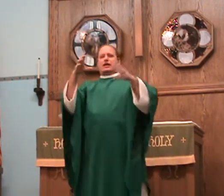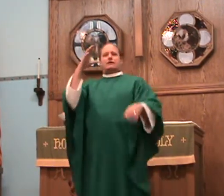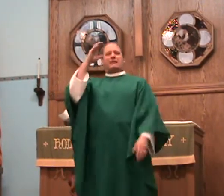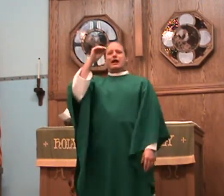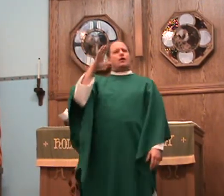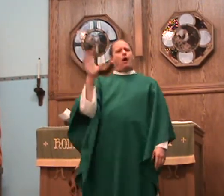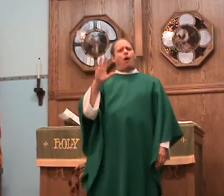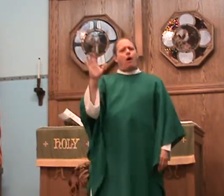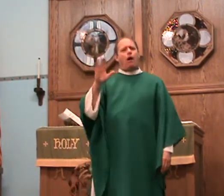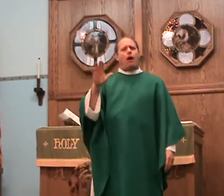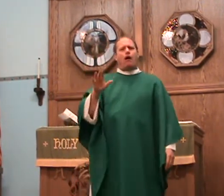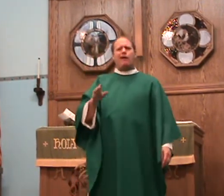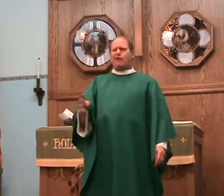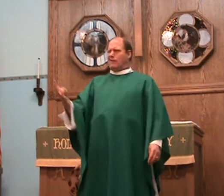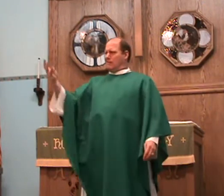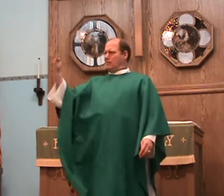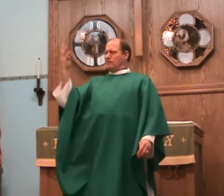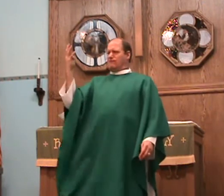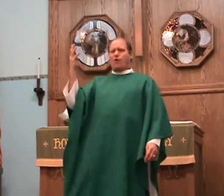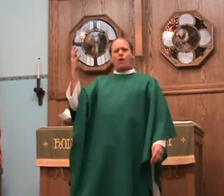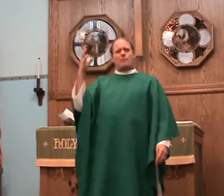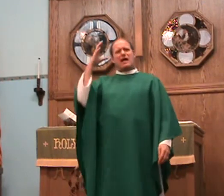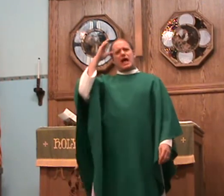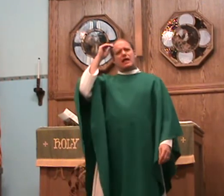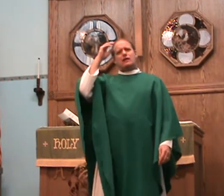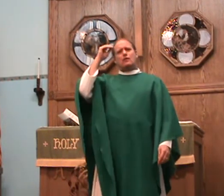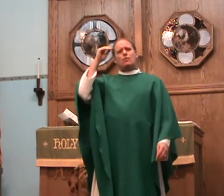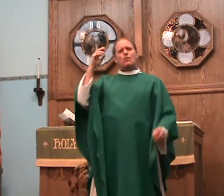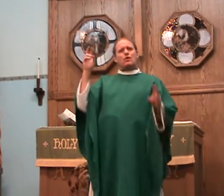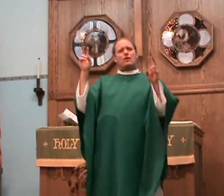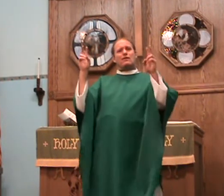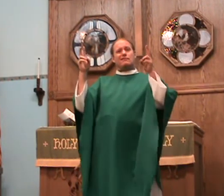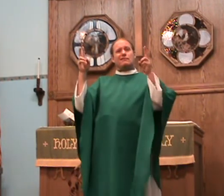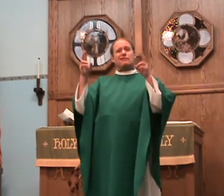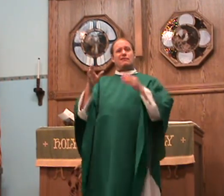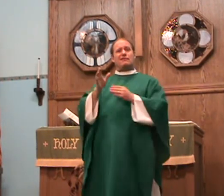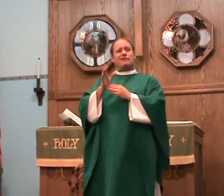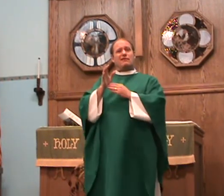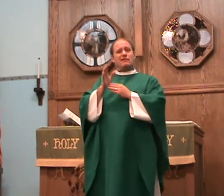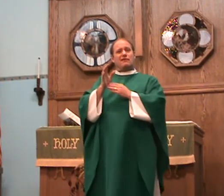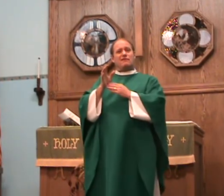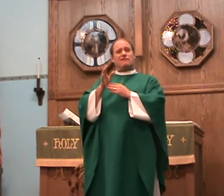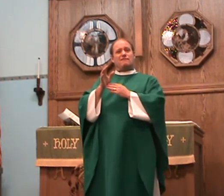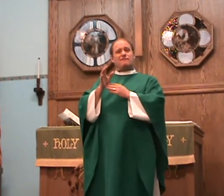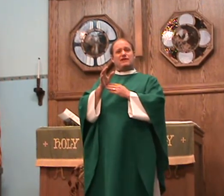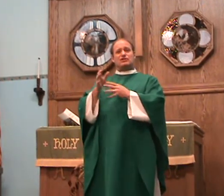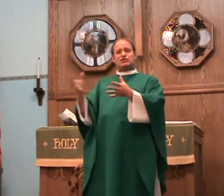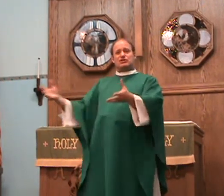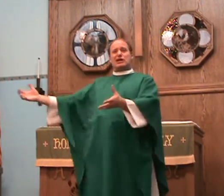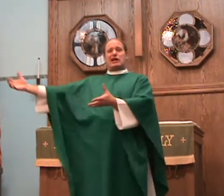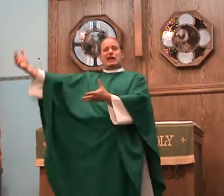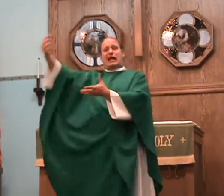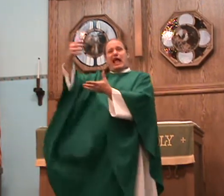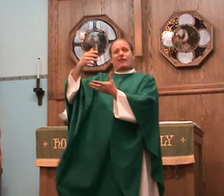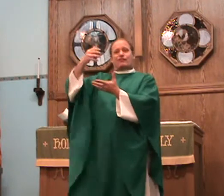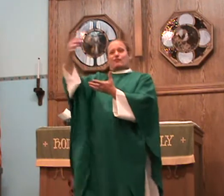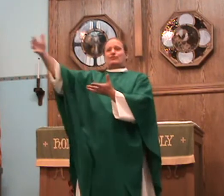college-educated men, no. The four men were fish